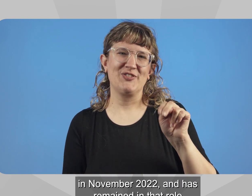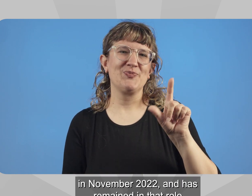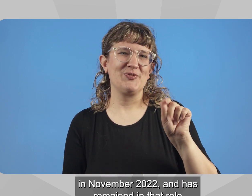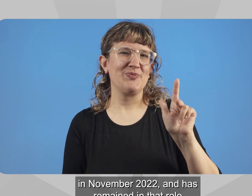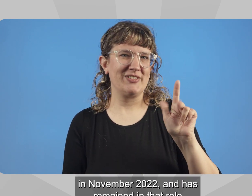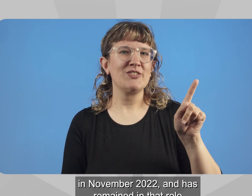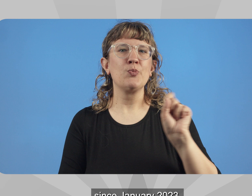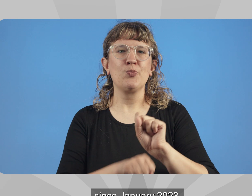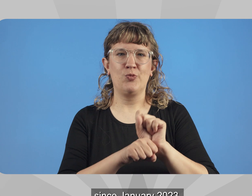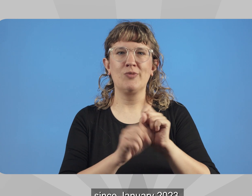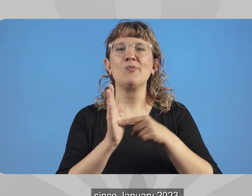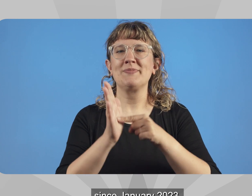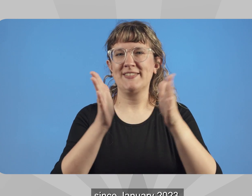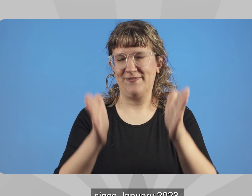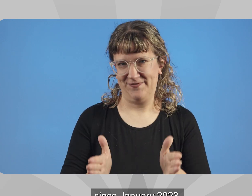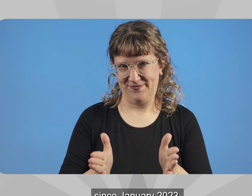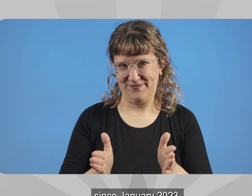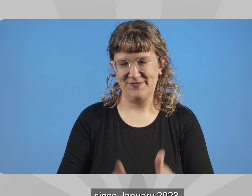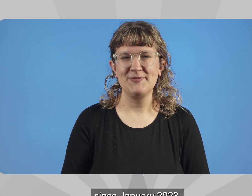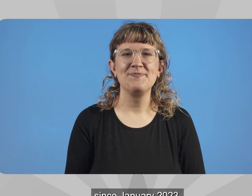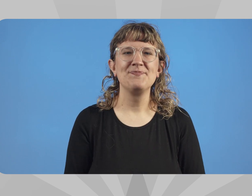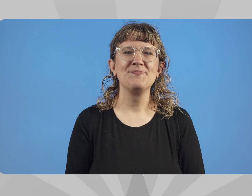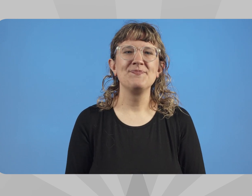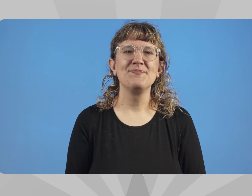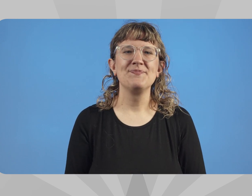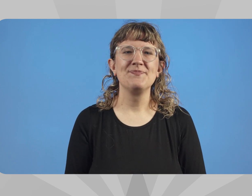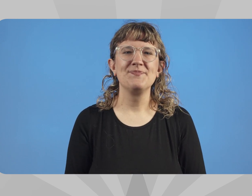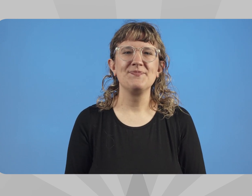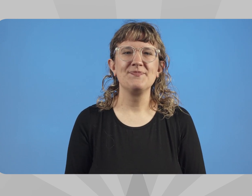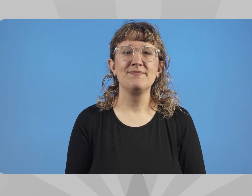has remained in that role since January 2023.